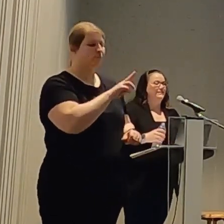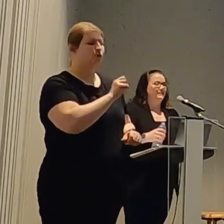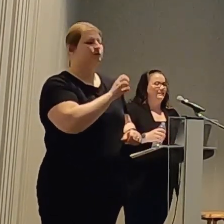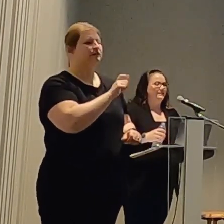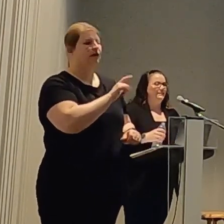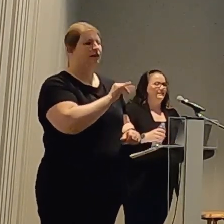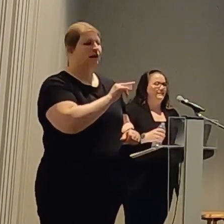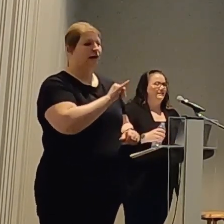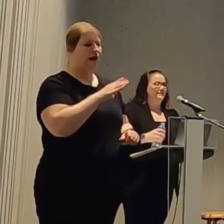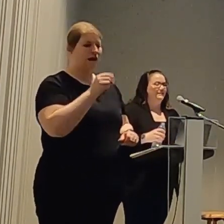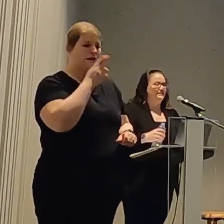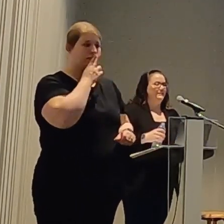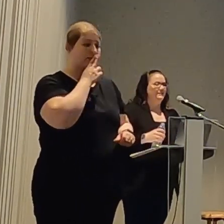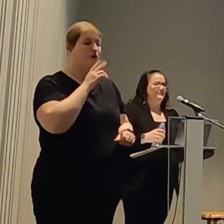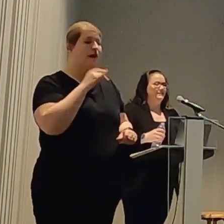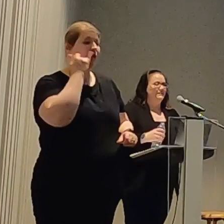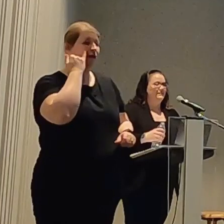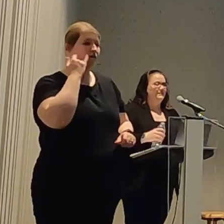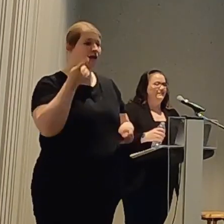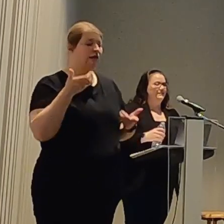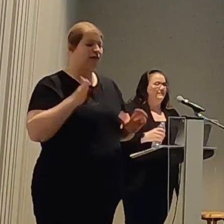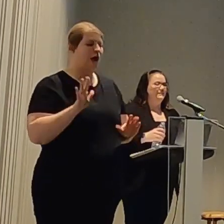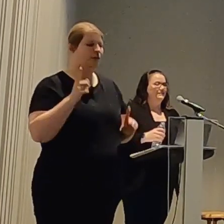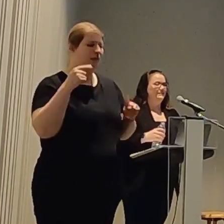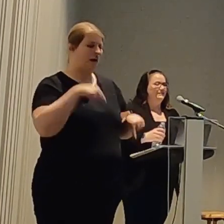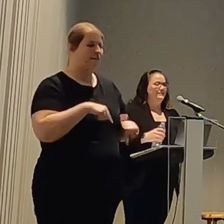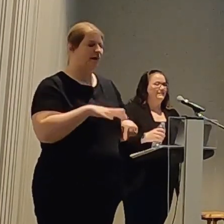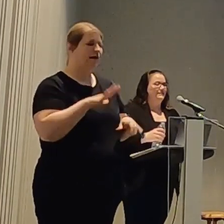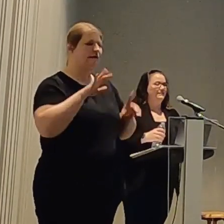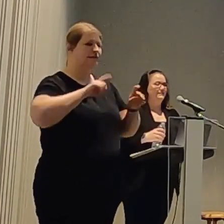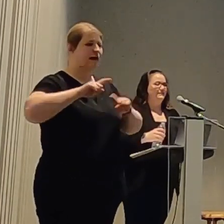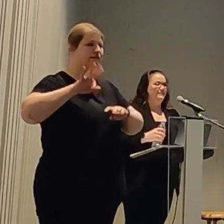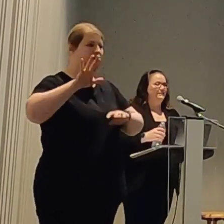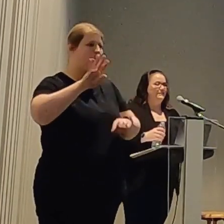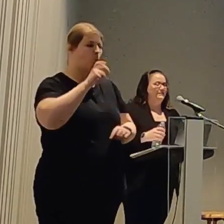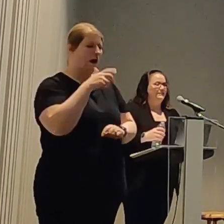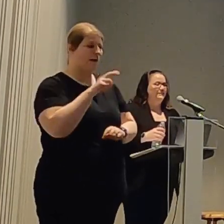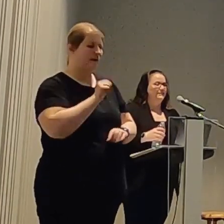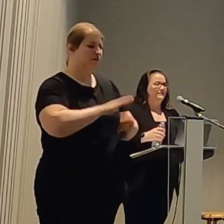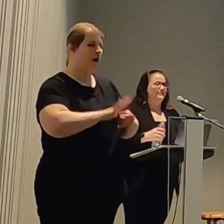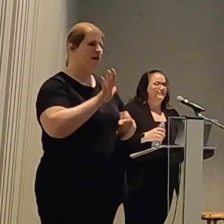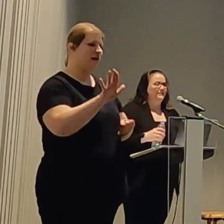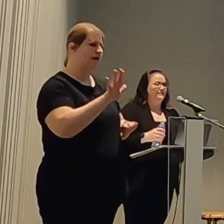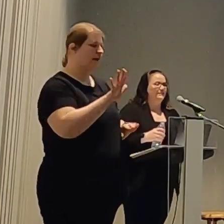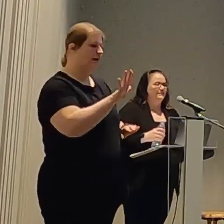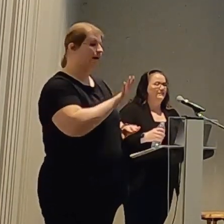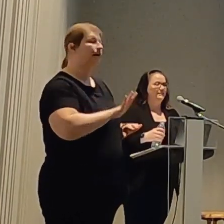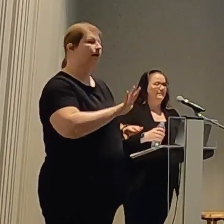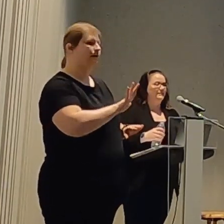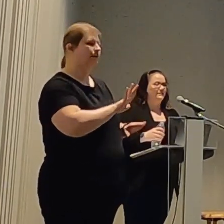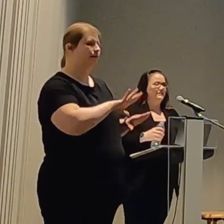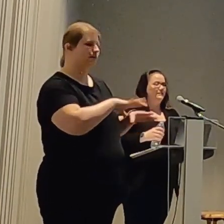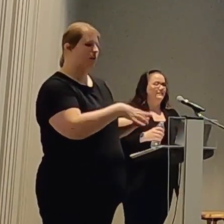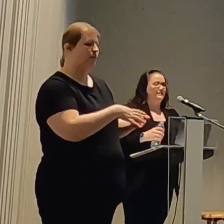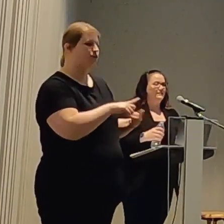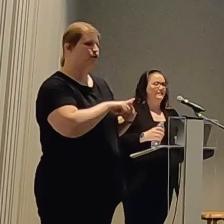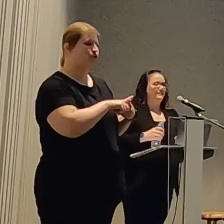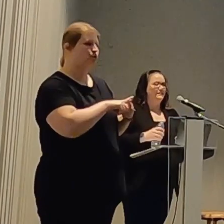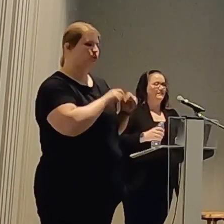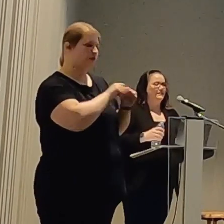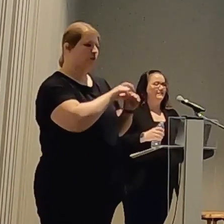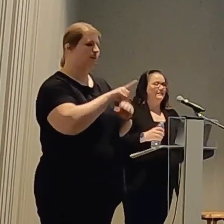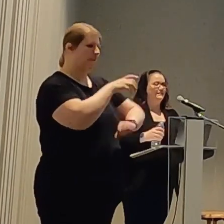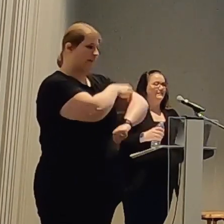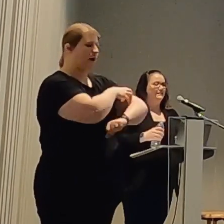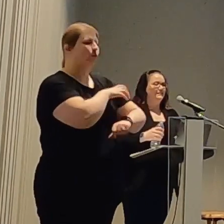he allowed them to come in and test out their weaponry on his population to keep him in power,